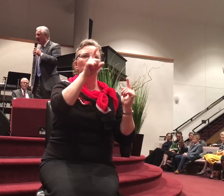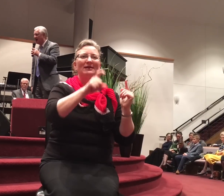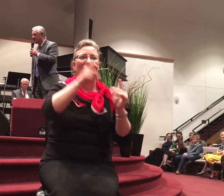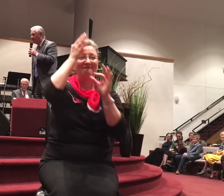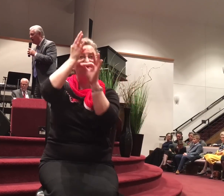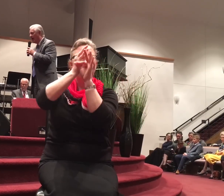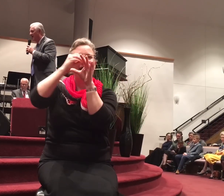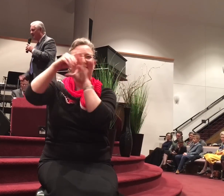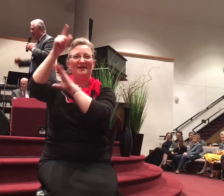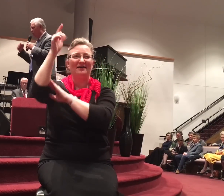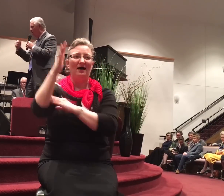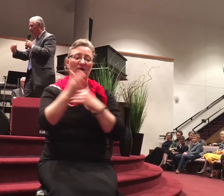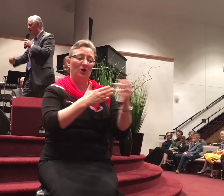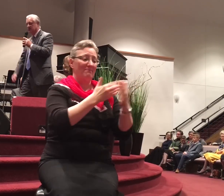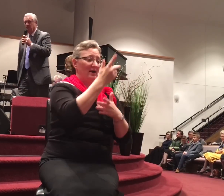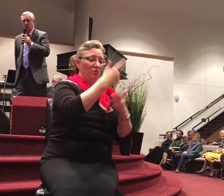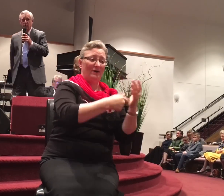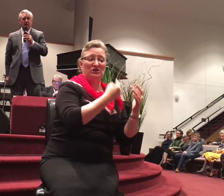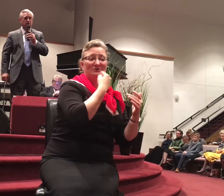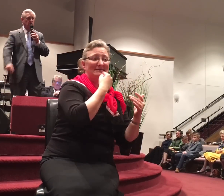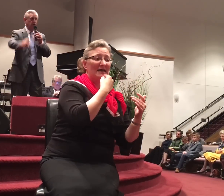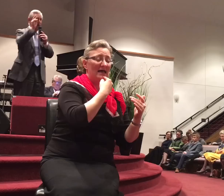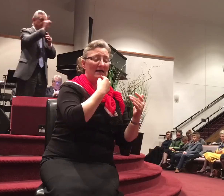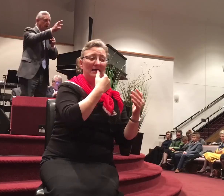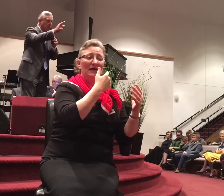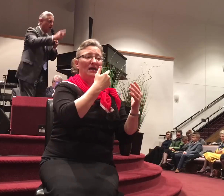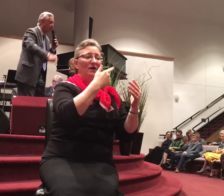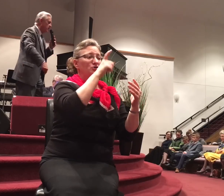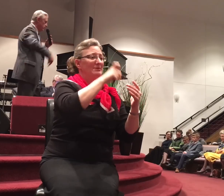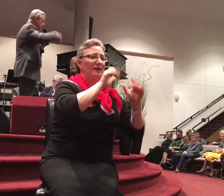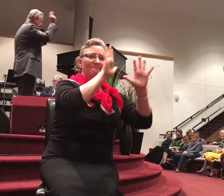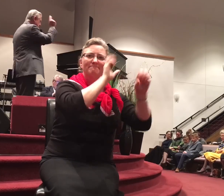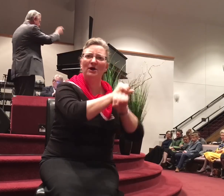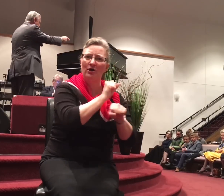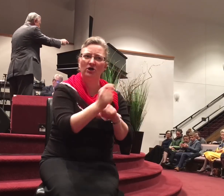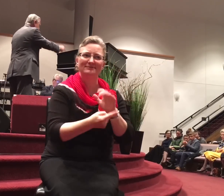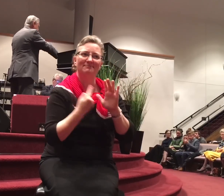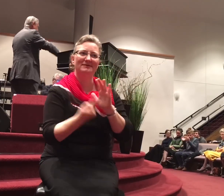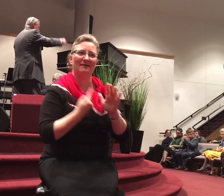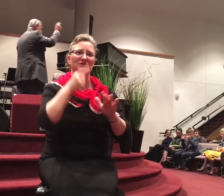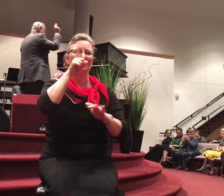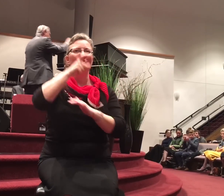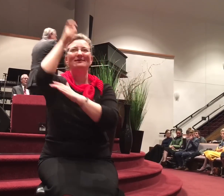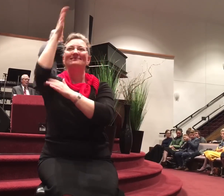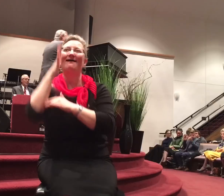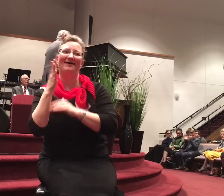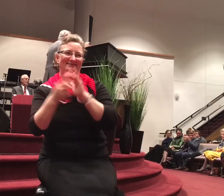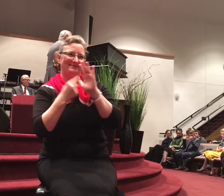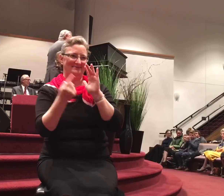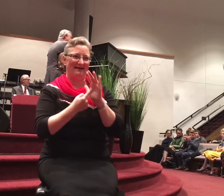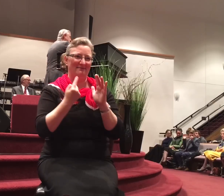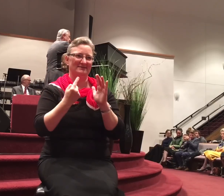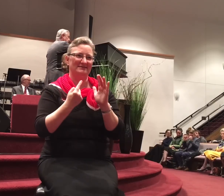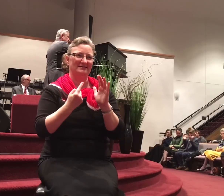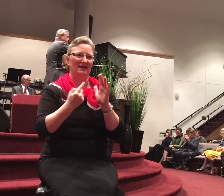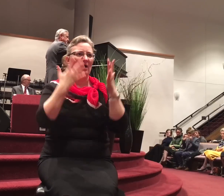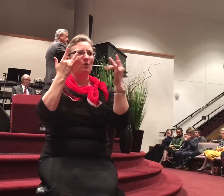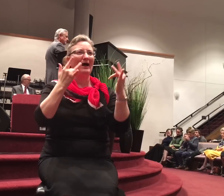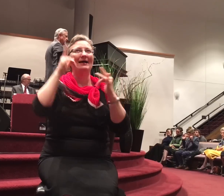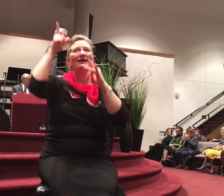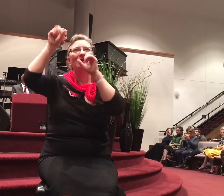say in a positive way, that wall doesn't move. You need a miracle. You need God. You need God to do the